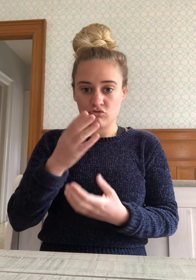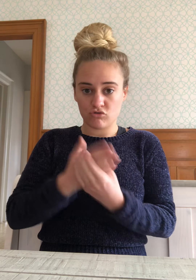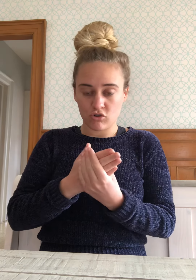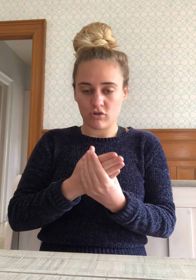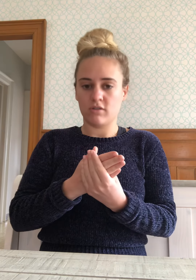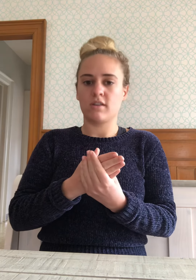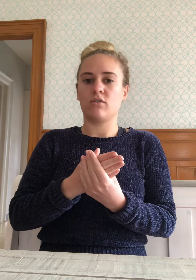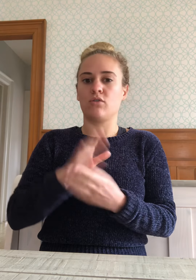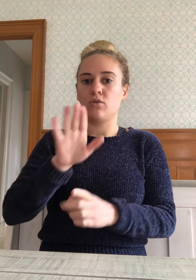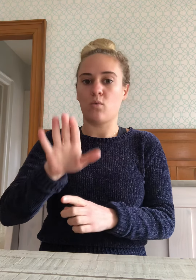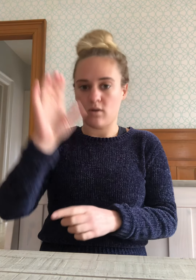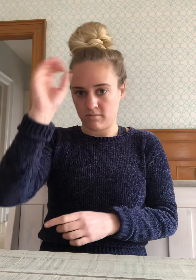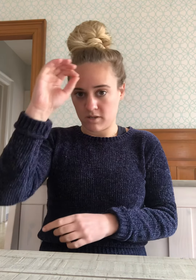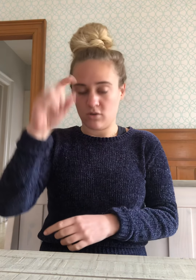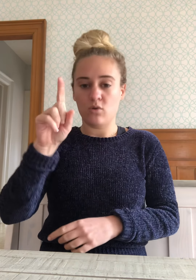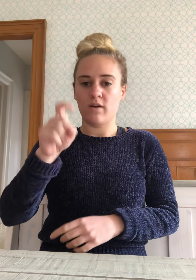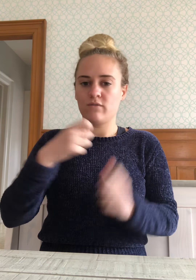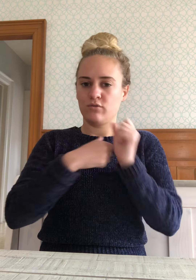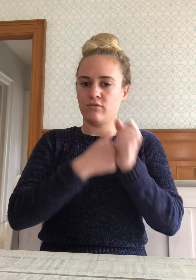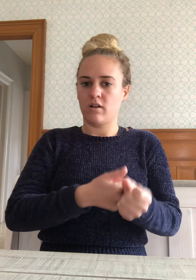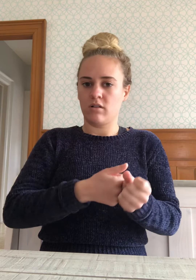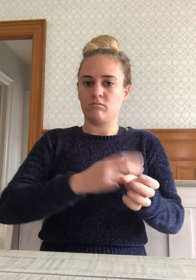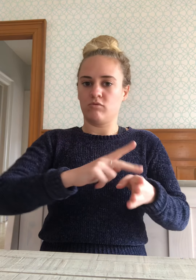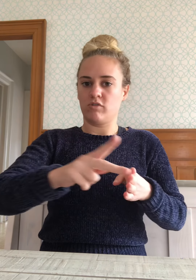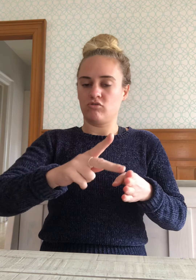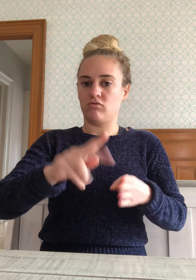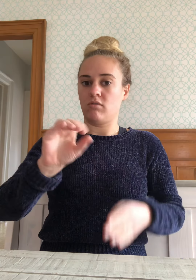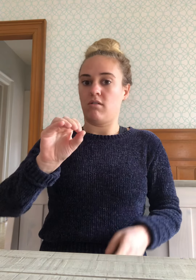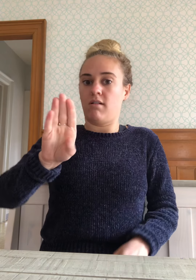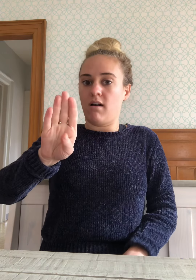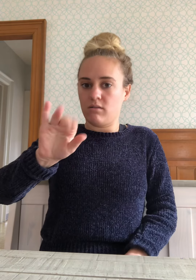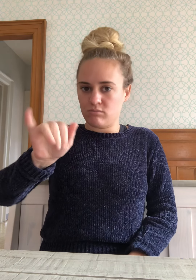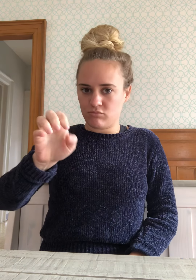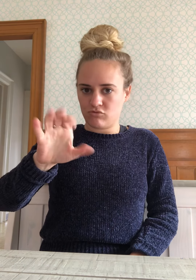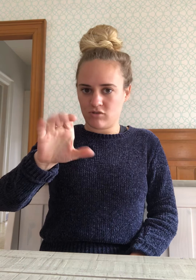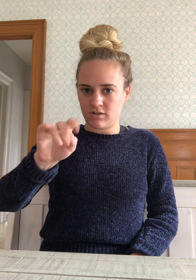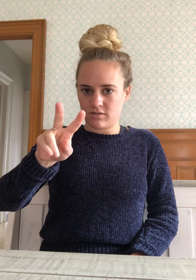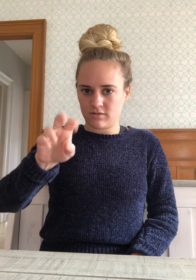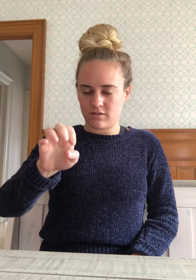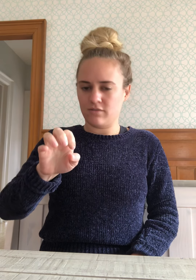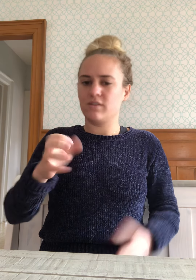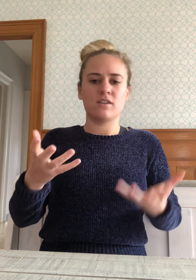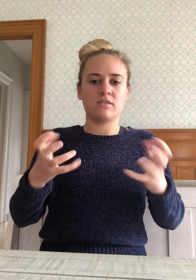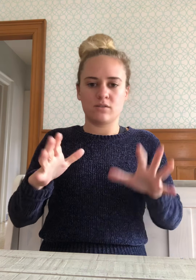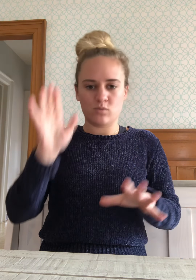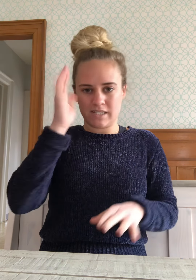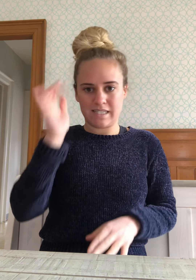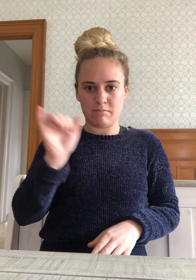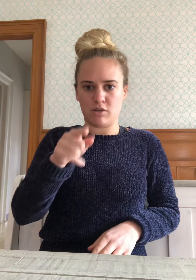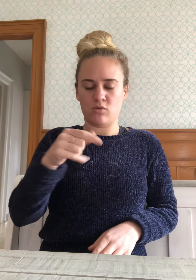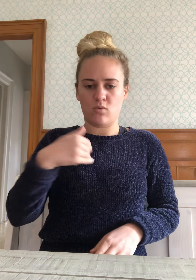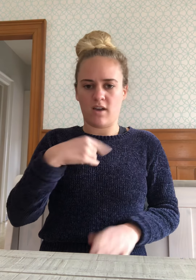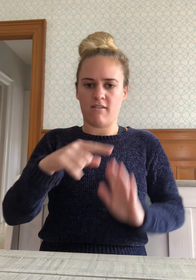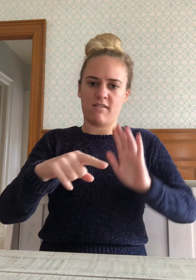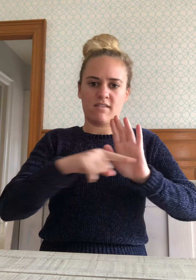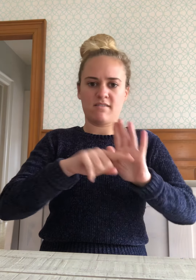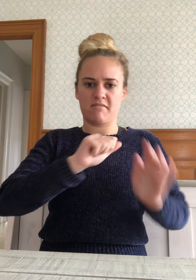of language so it doesn't sound like you're already developing an attitude toward the patient. No, these are cold